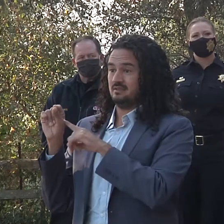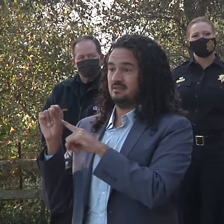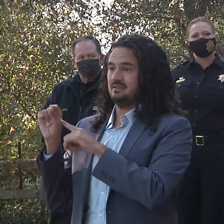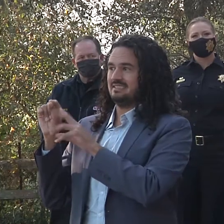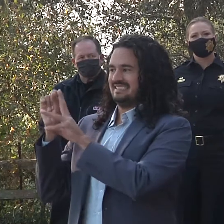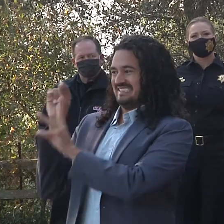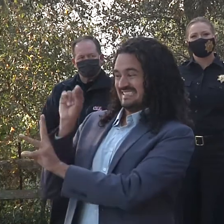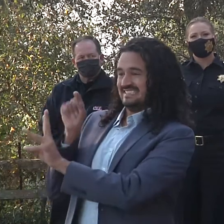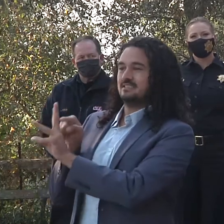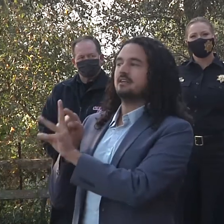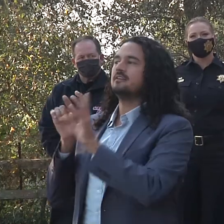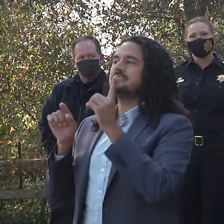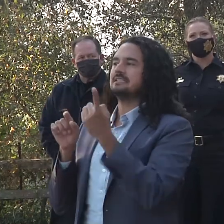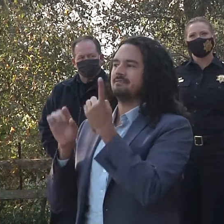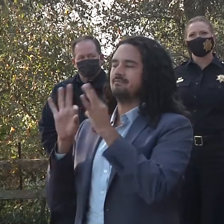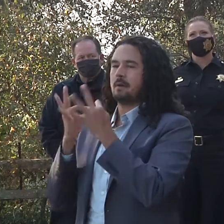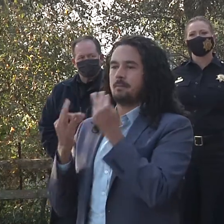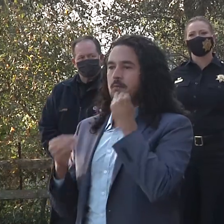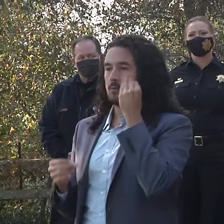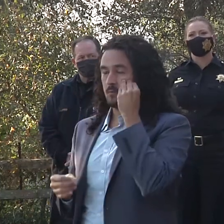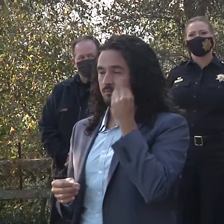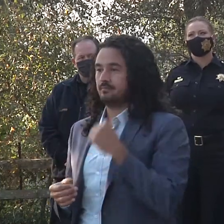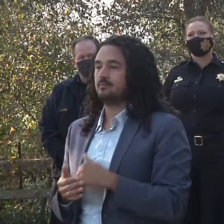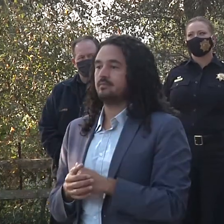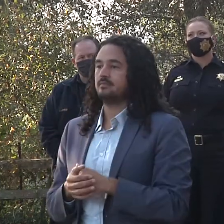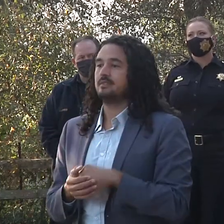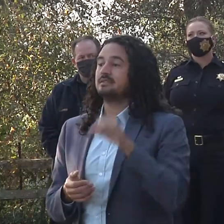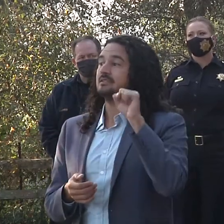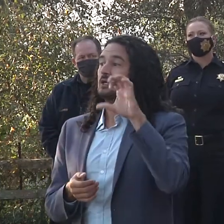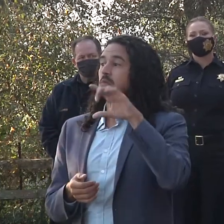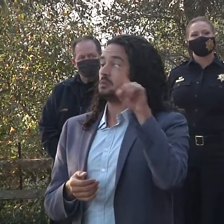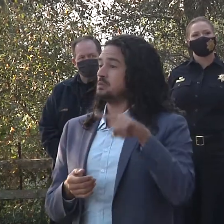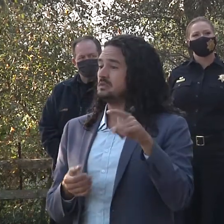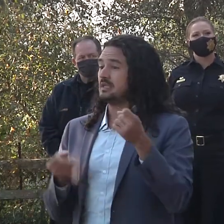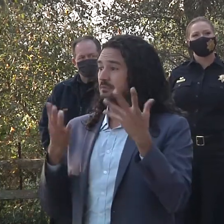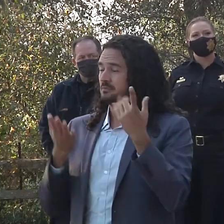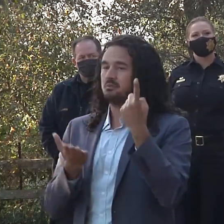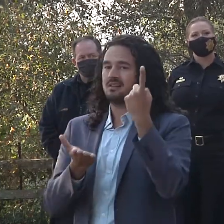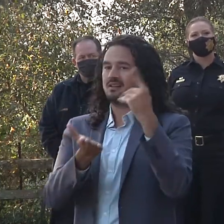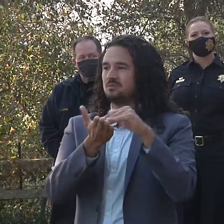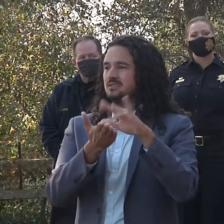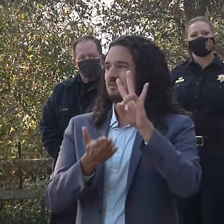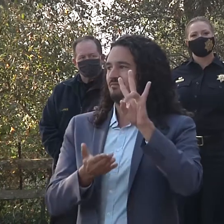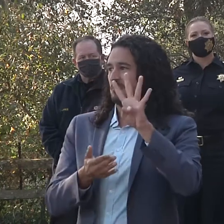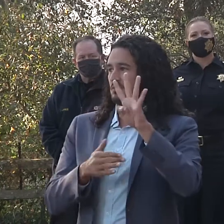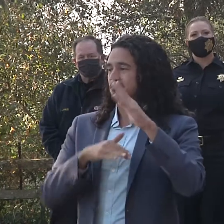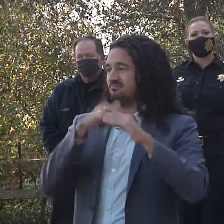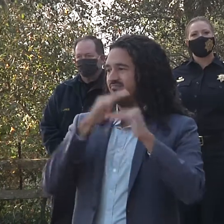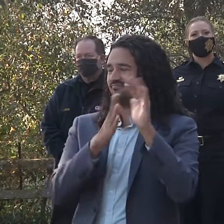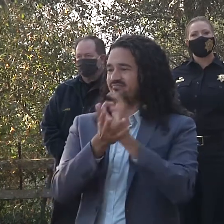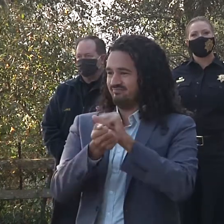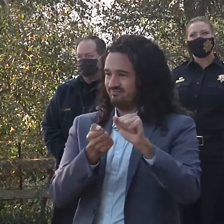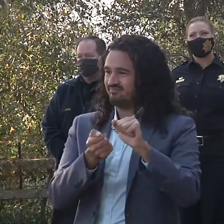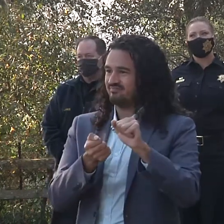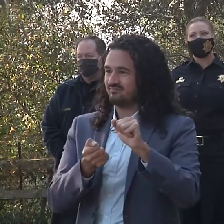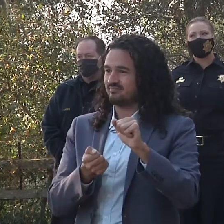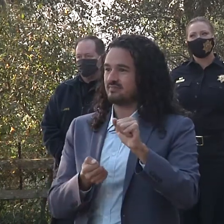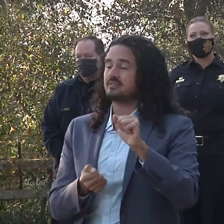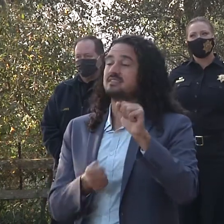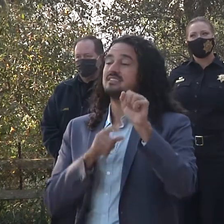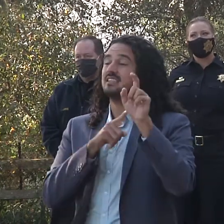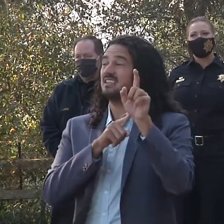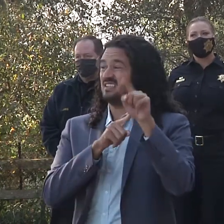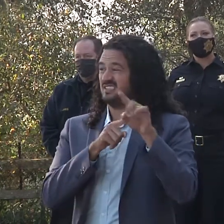County, 1,074 structures have been destroyed. Of those, 720 of them are single-family residents.